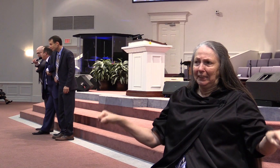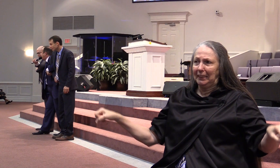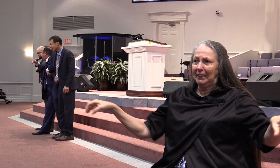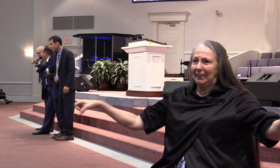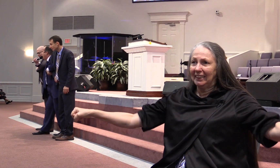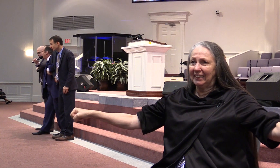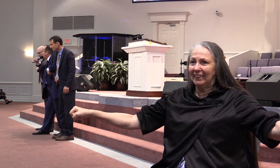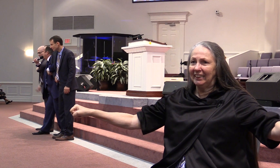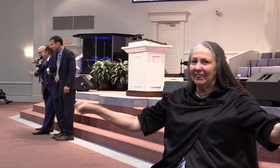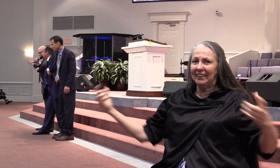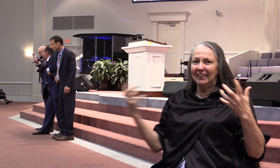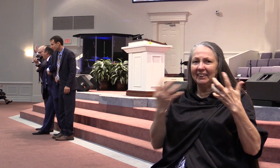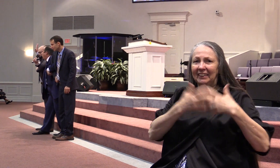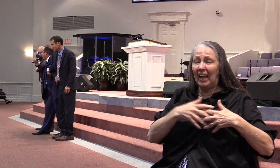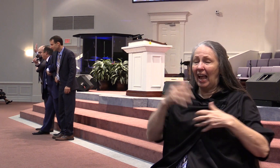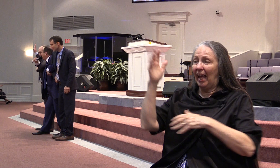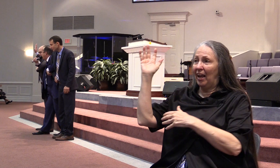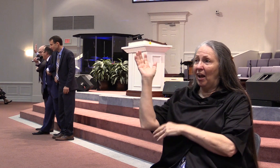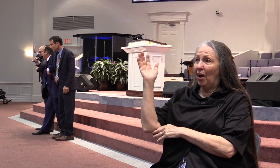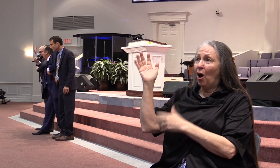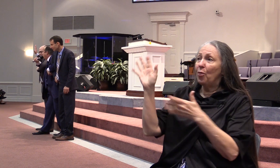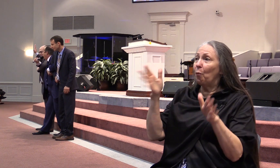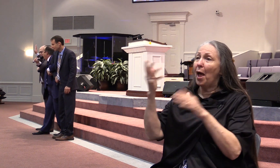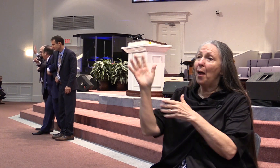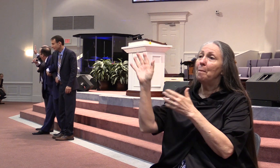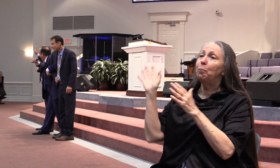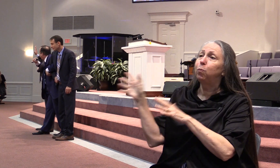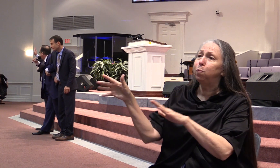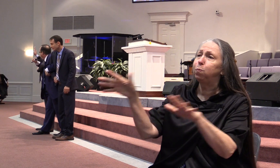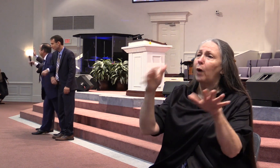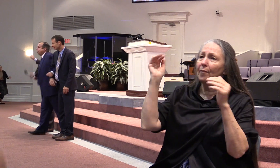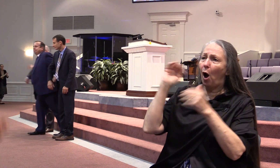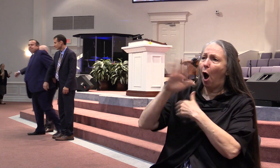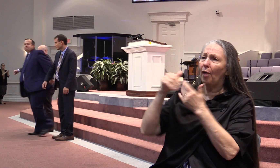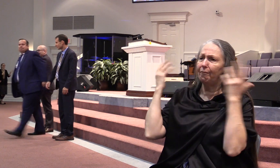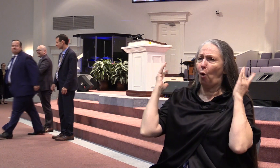got to understand is the wind doesn't blow on one tree, it blows on the whole forest."